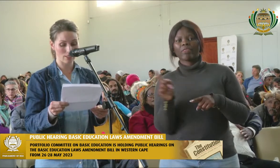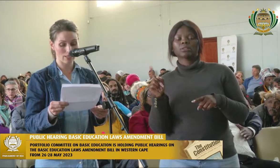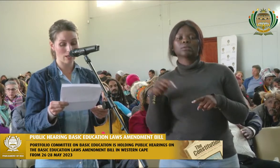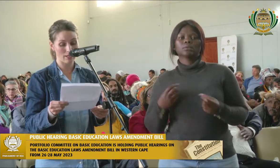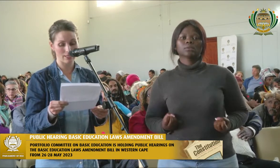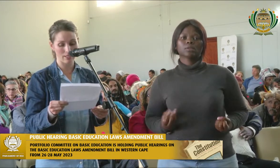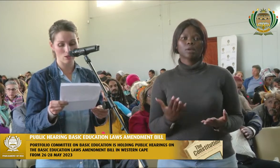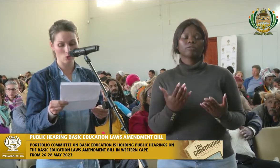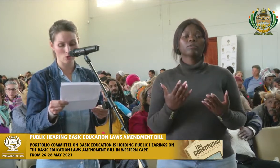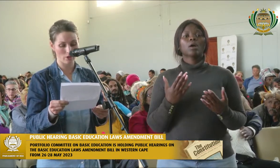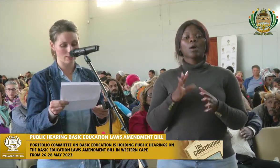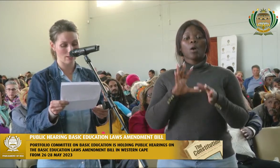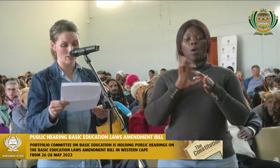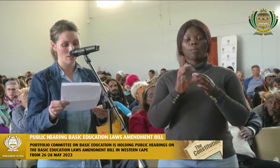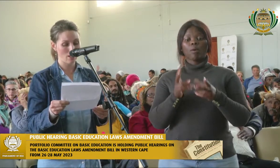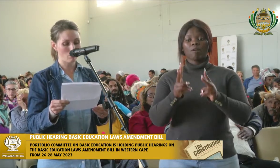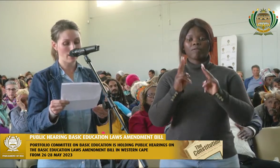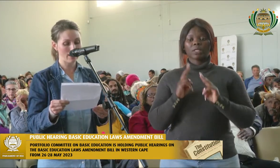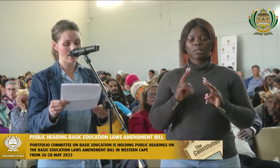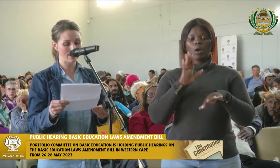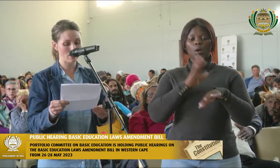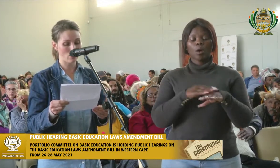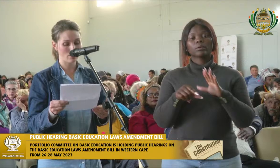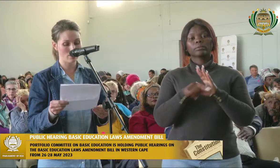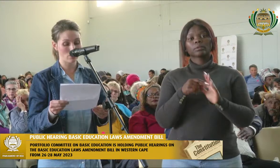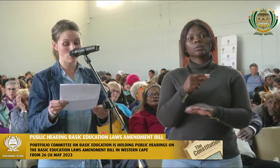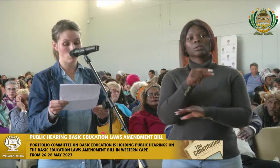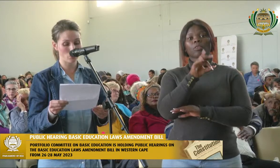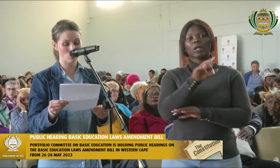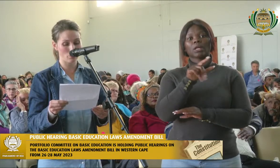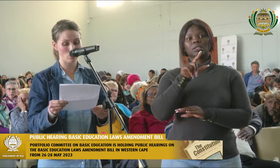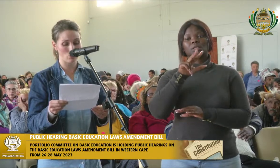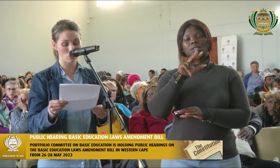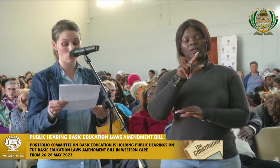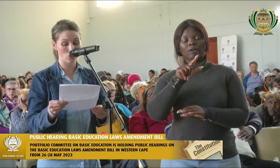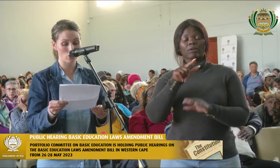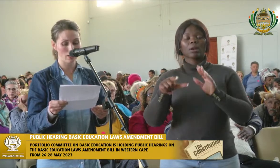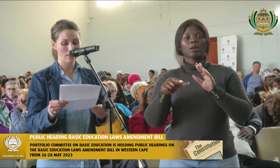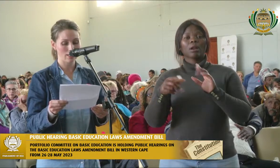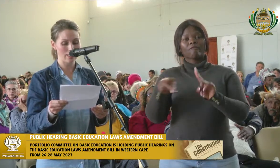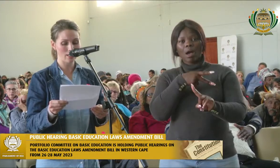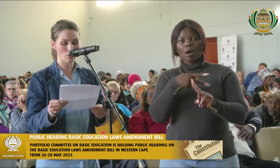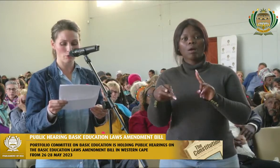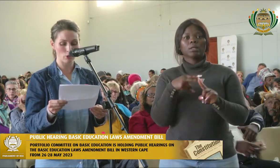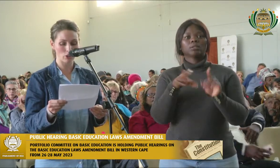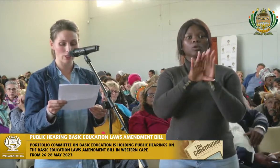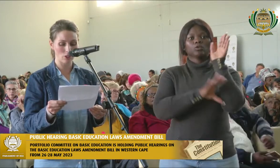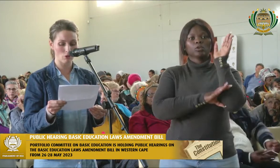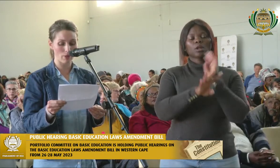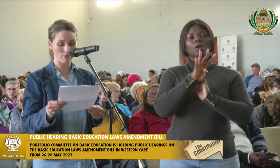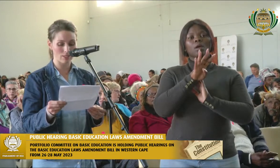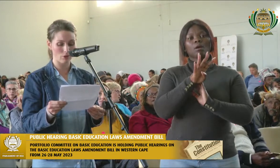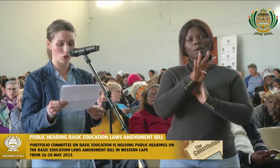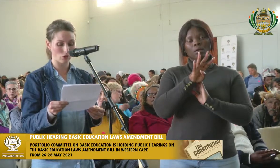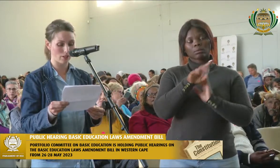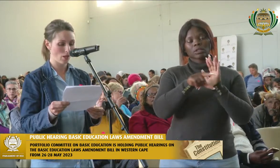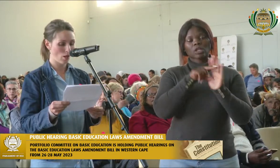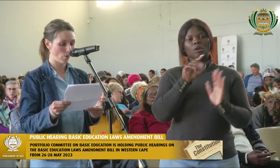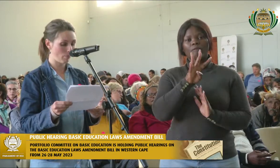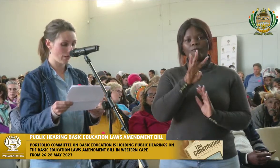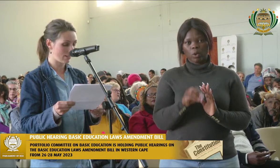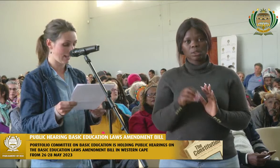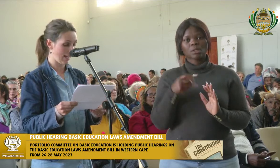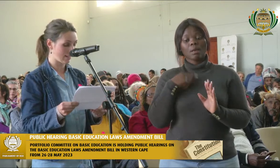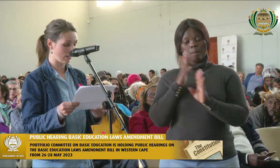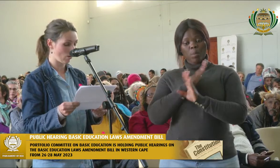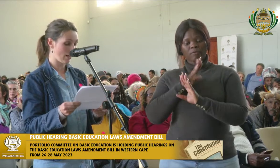home visits outlined in Clause 37, violating Section 14 of the Constitution, leading with protection of privacy of children,